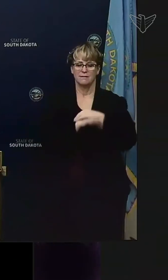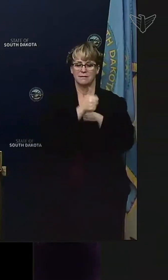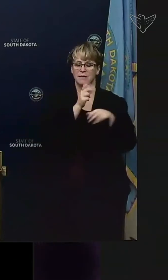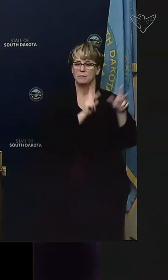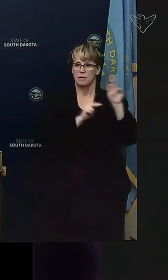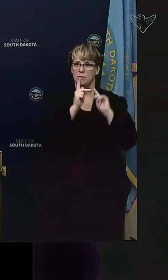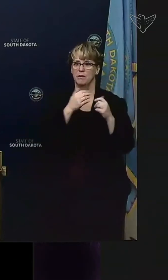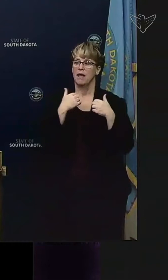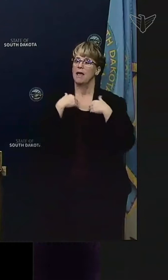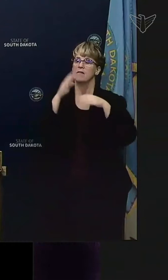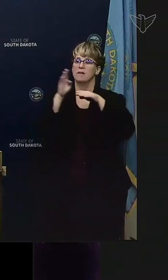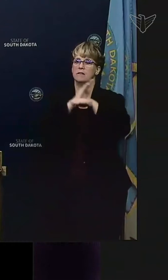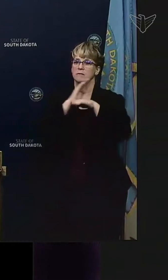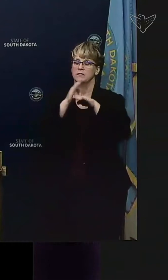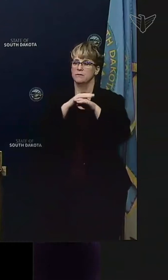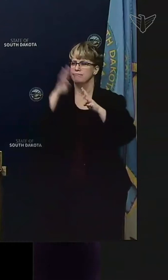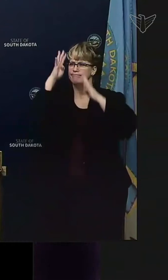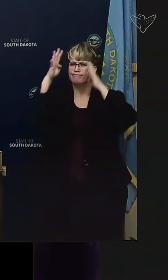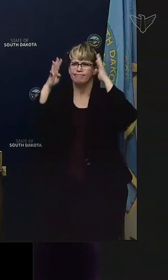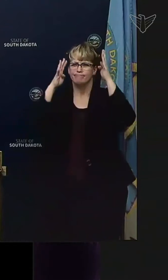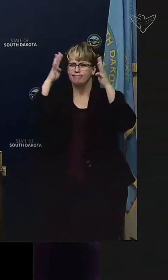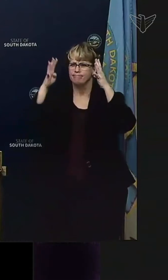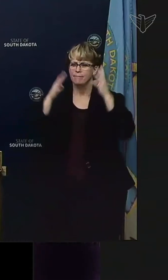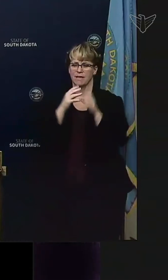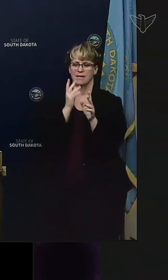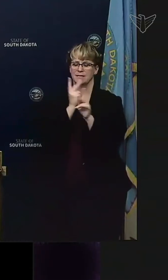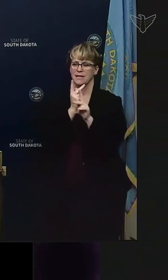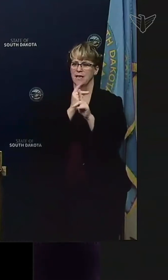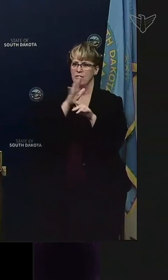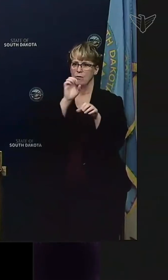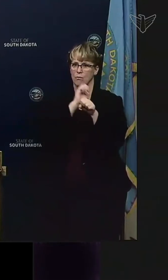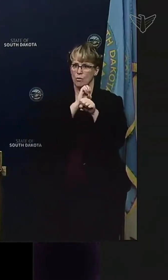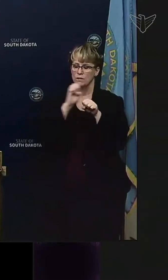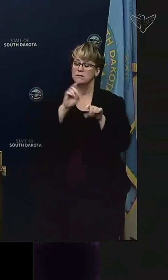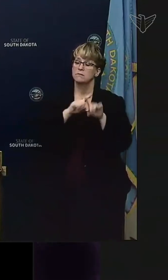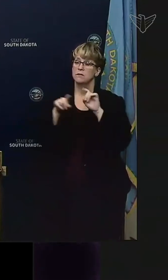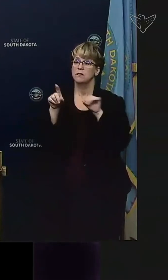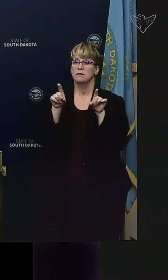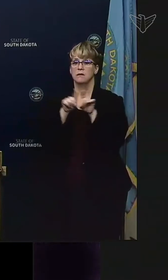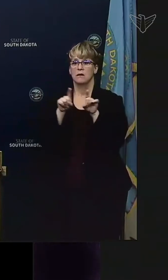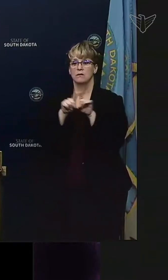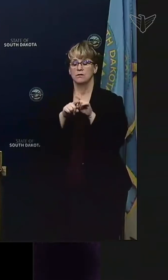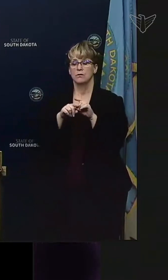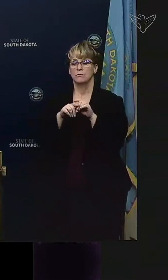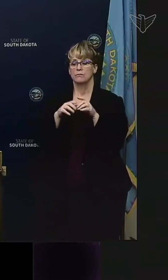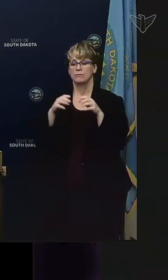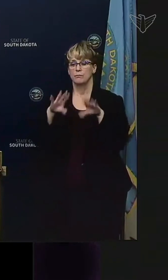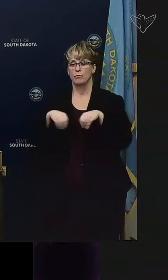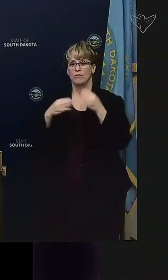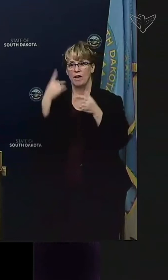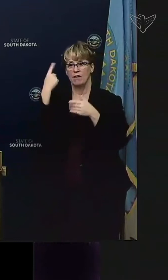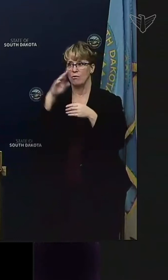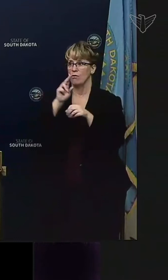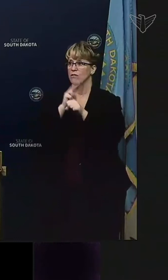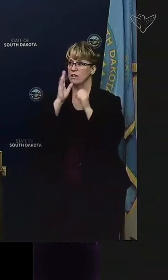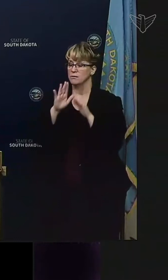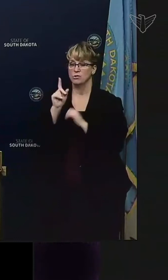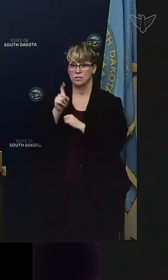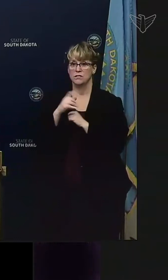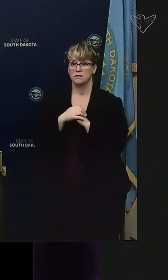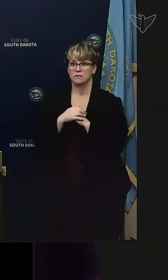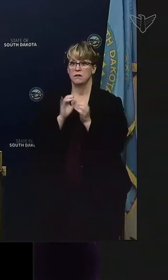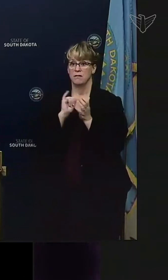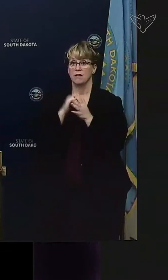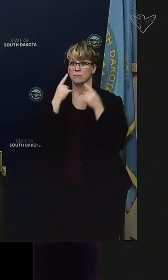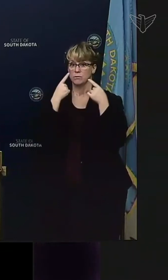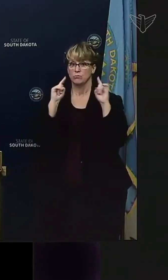10, allowing our businesses to be innovative, take care of their employees, but also still provide for their customers' needs, has